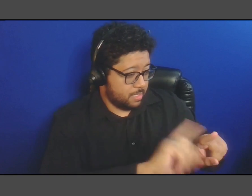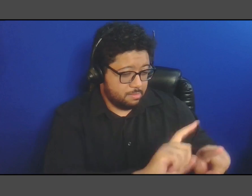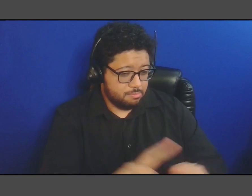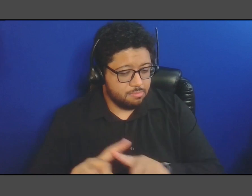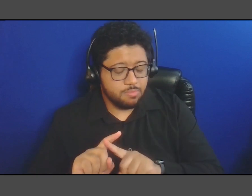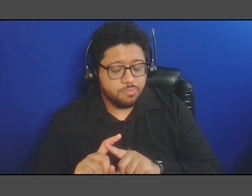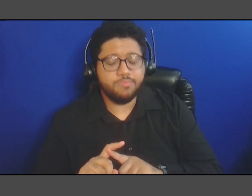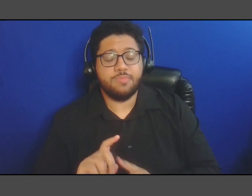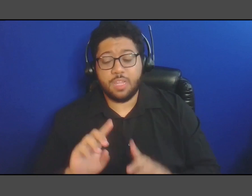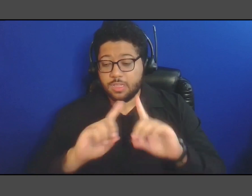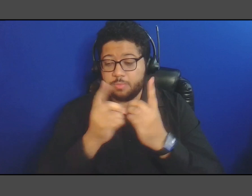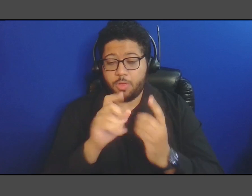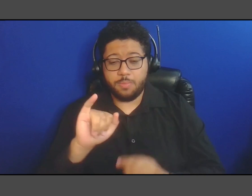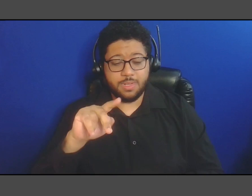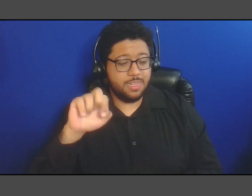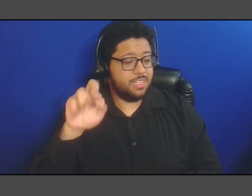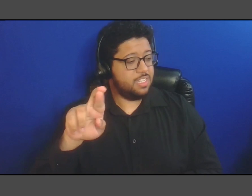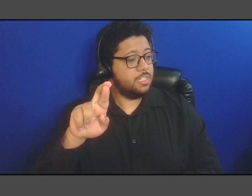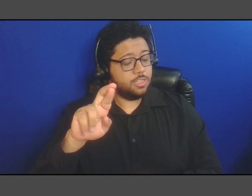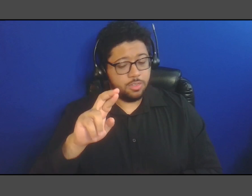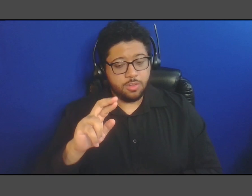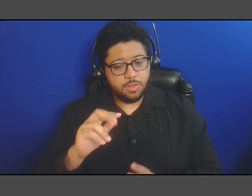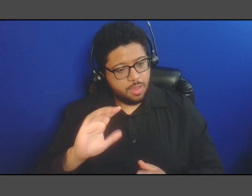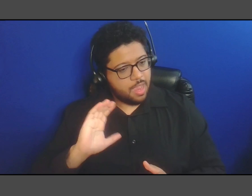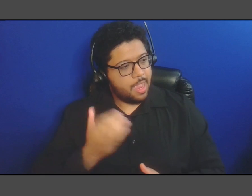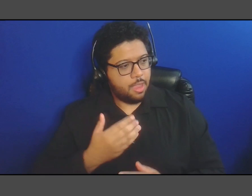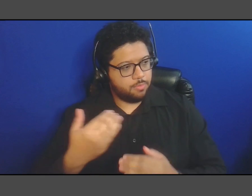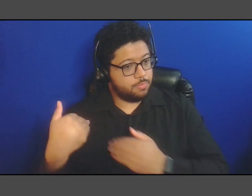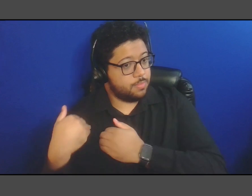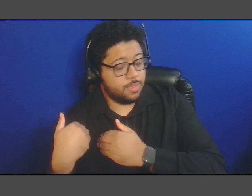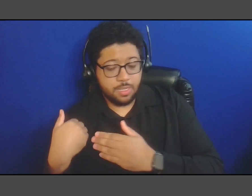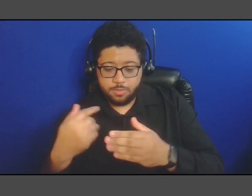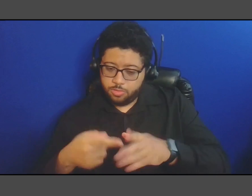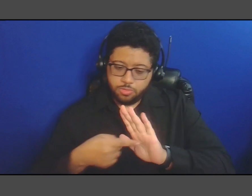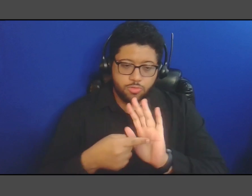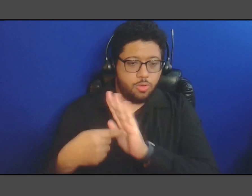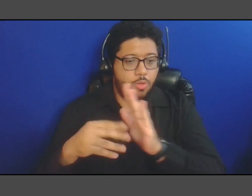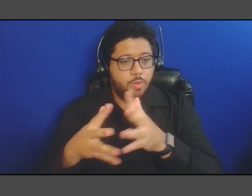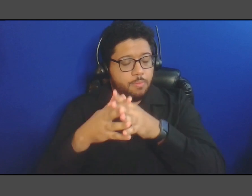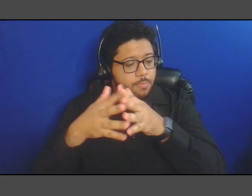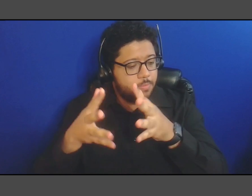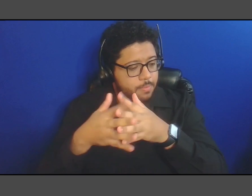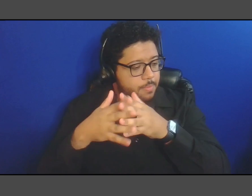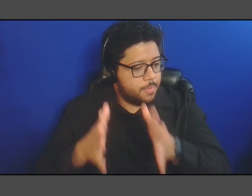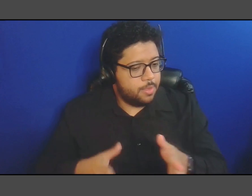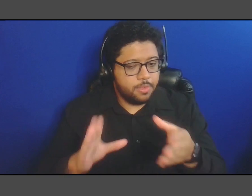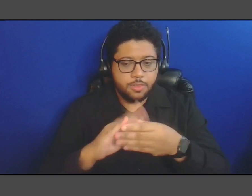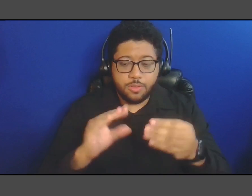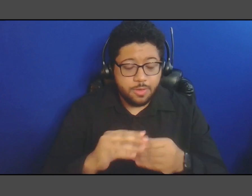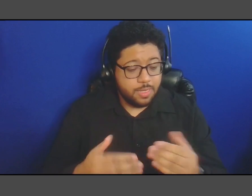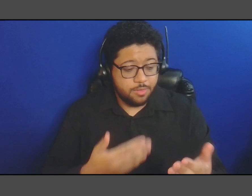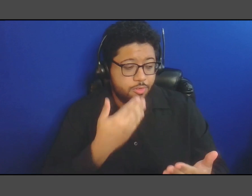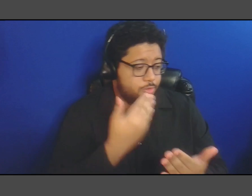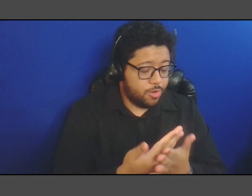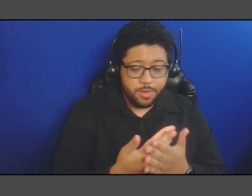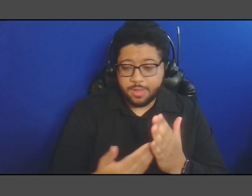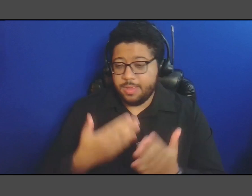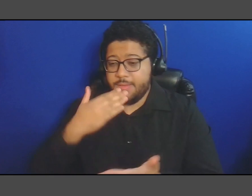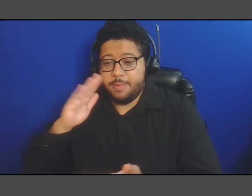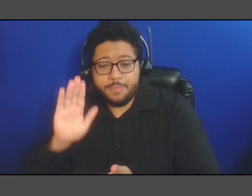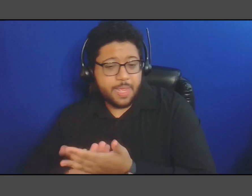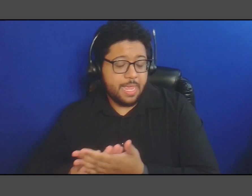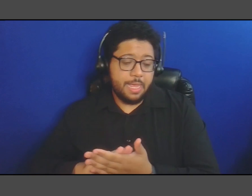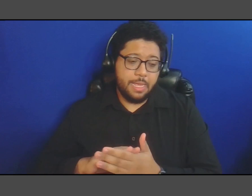the bad, the ugly, if you will. When I think of, and there's many facets,